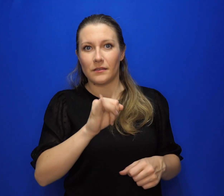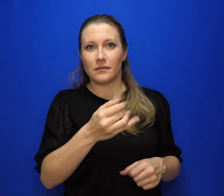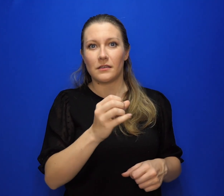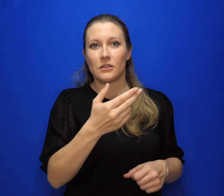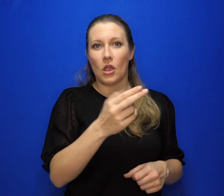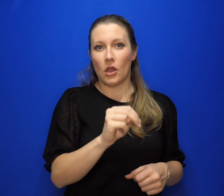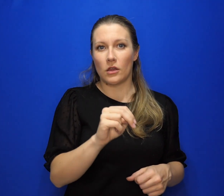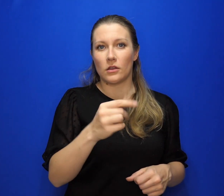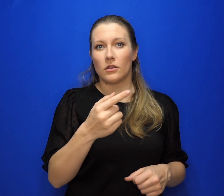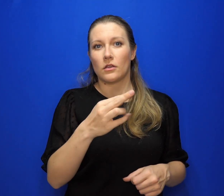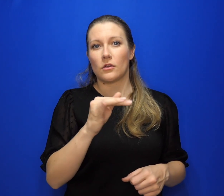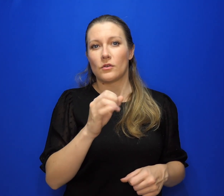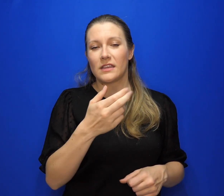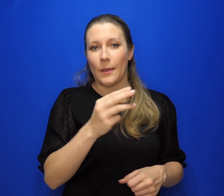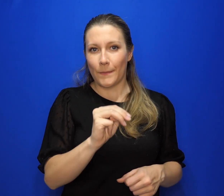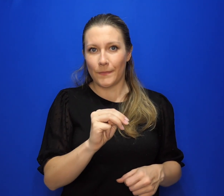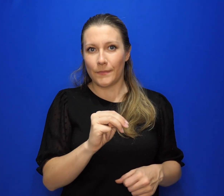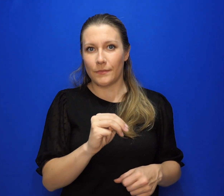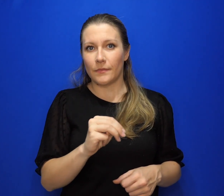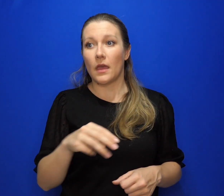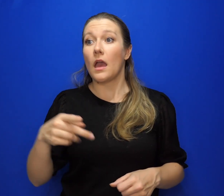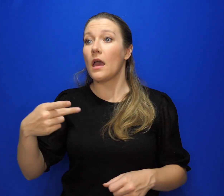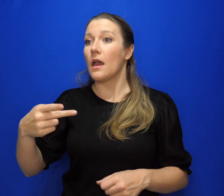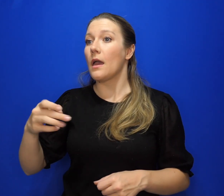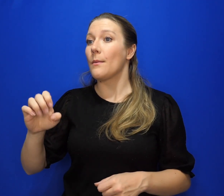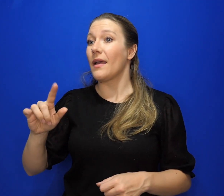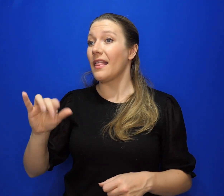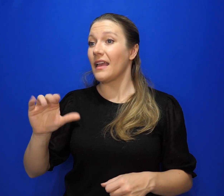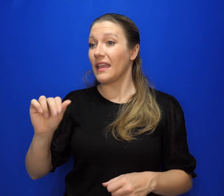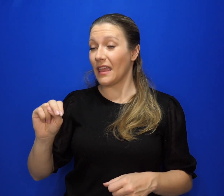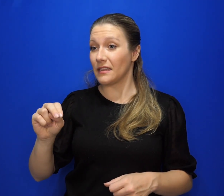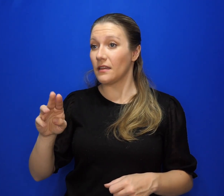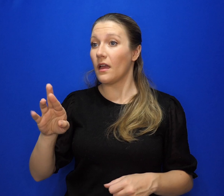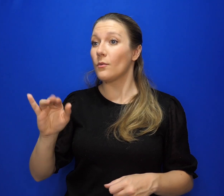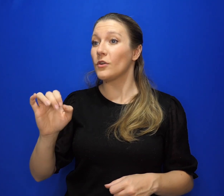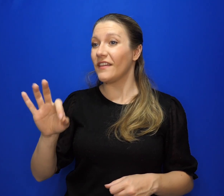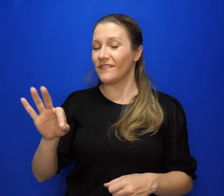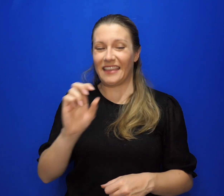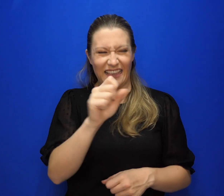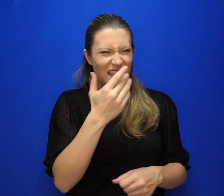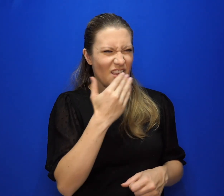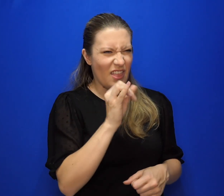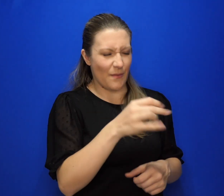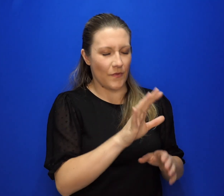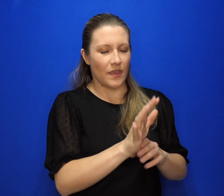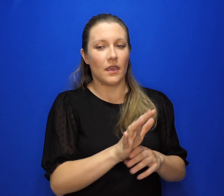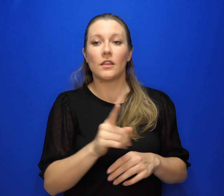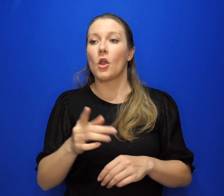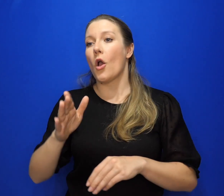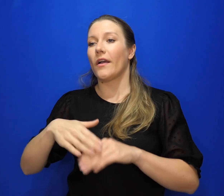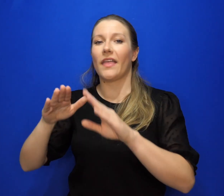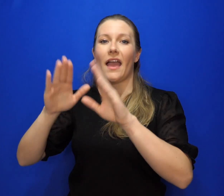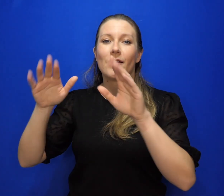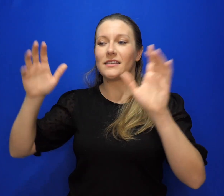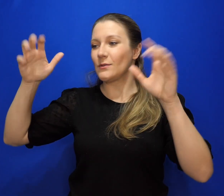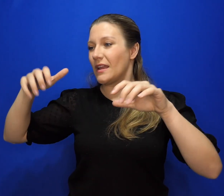Brief. was in Pelican Brief. Thank you. Yes. Right. Where like they're on the house and it's raining and the crazy guy wants to kill her or something like that.